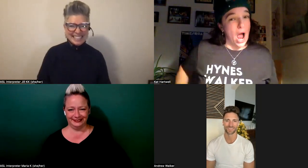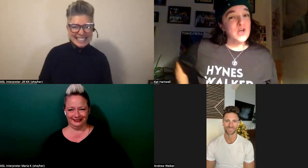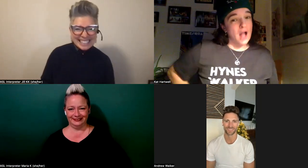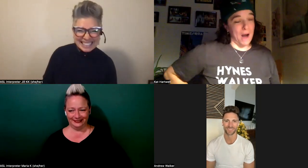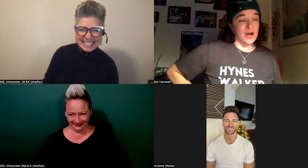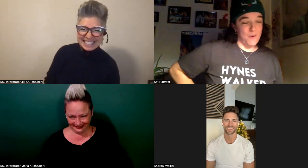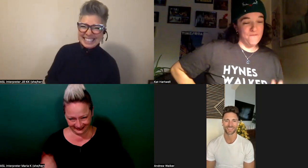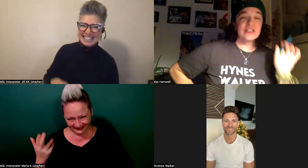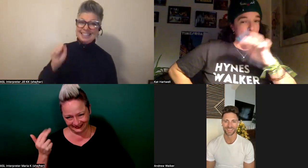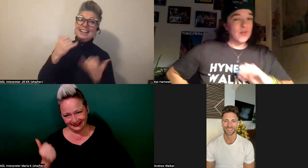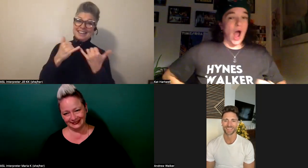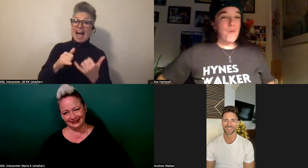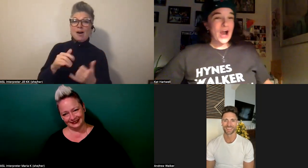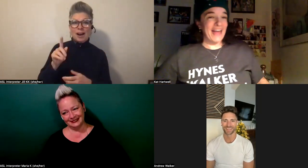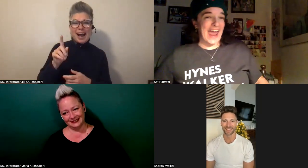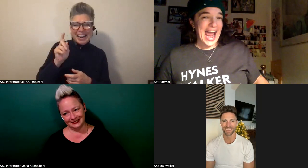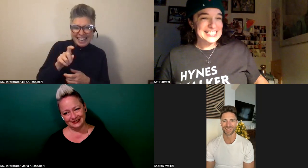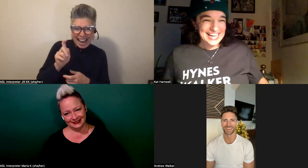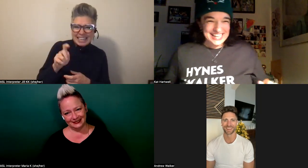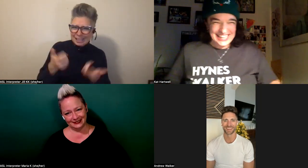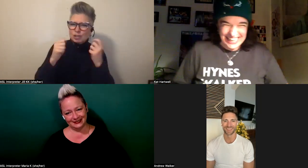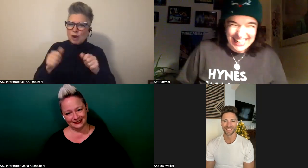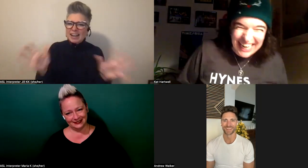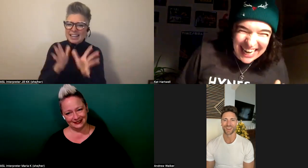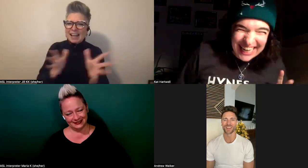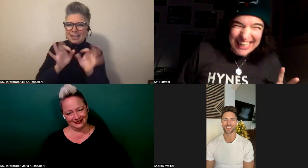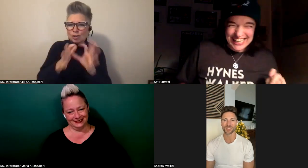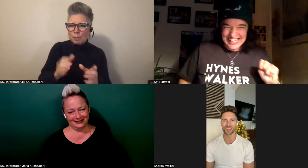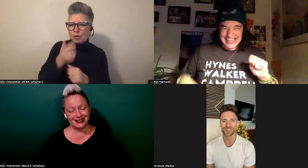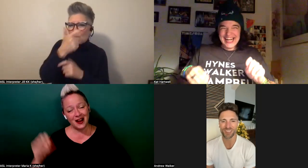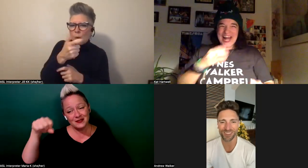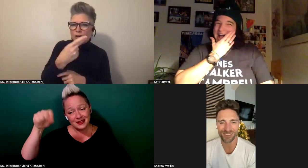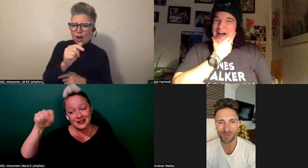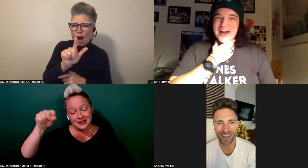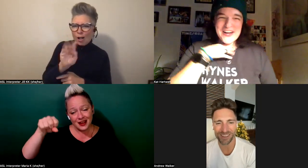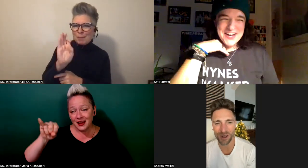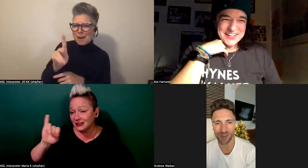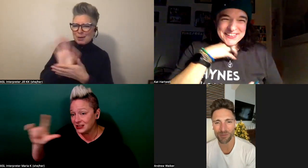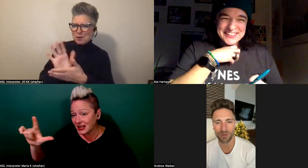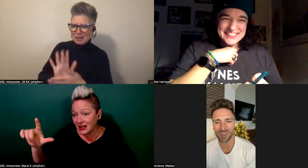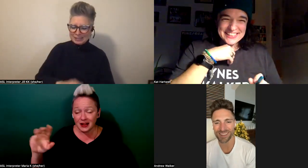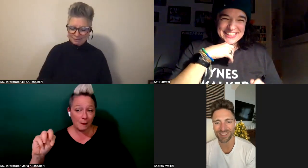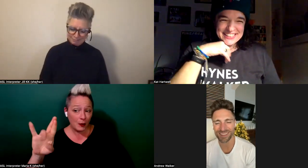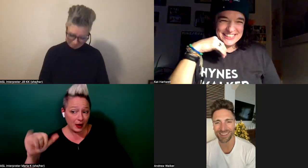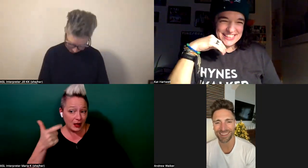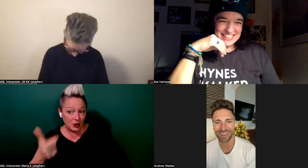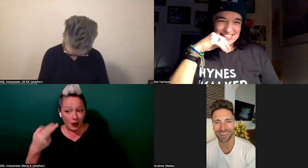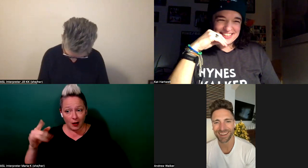get them to watch Hallmark movies. So I work on that. Oh yeah, Jill, Maria, do you watch Hallmark